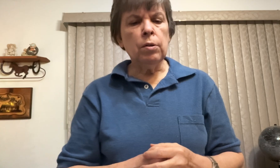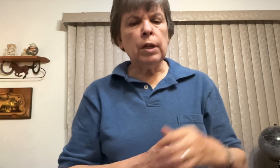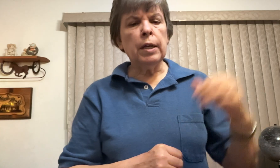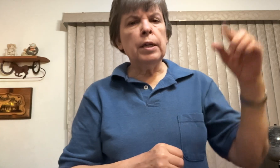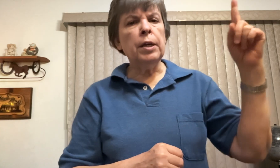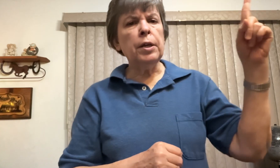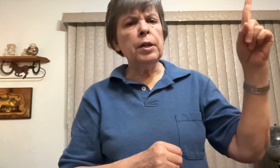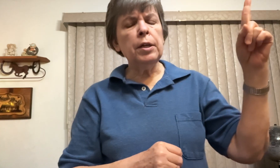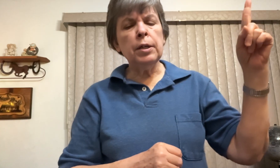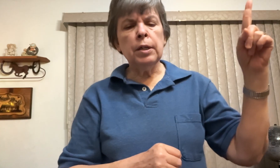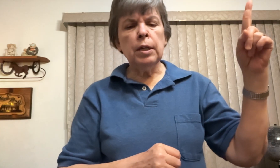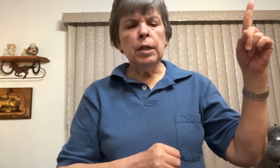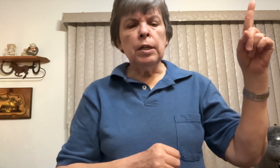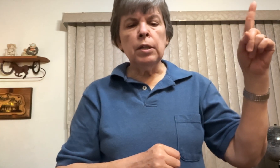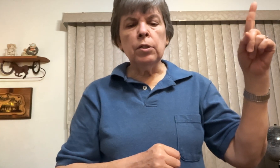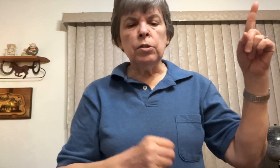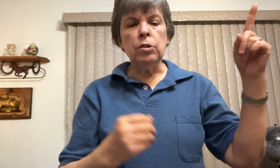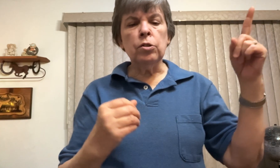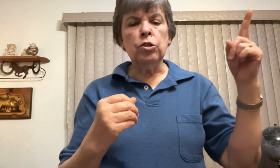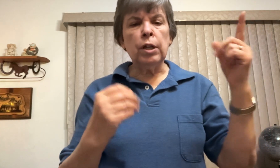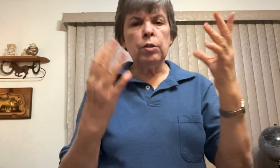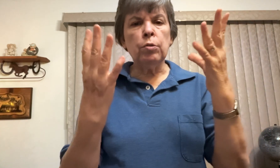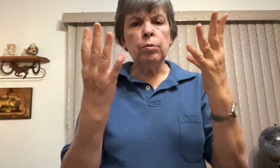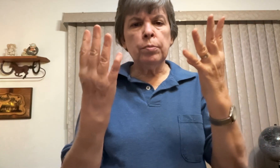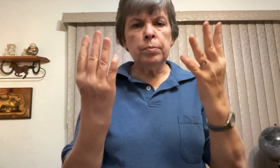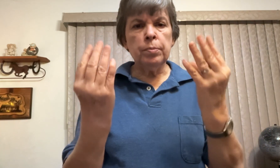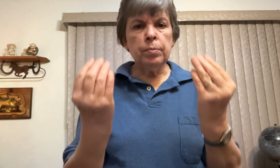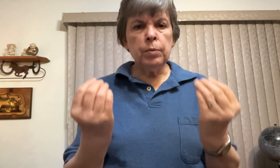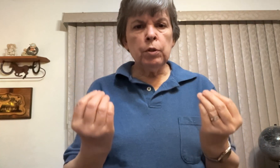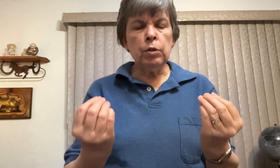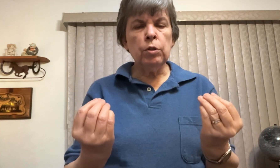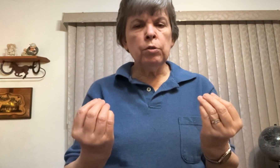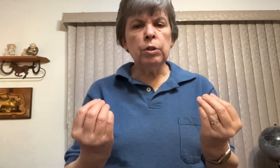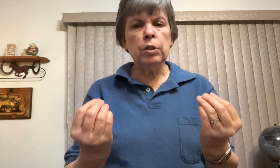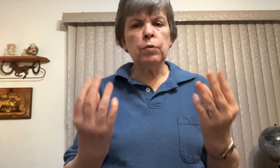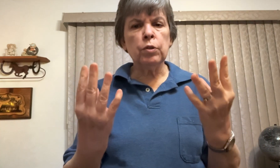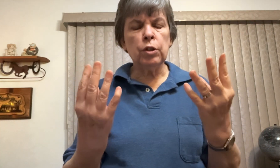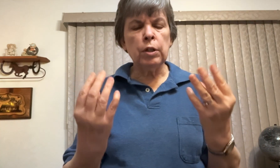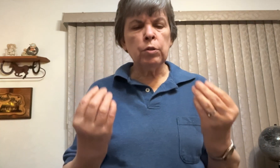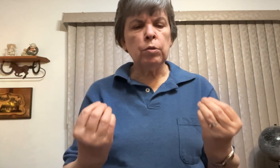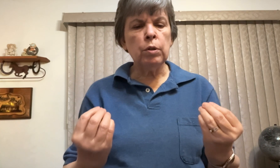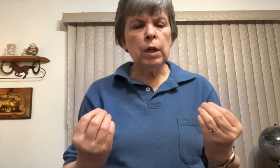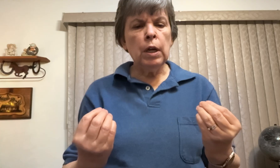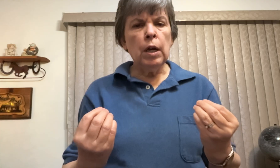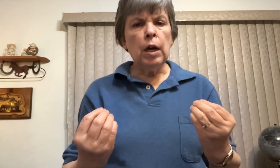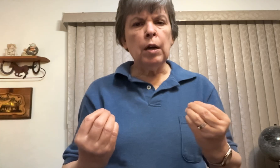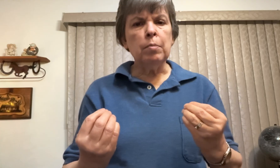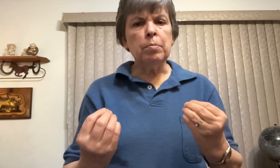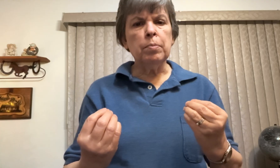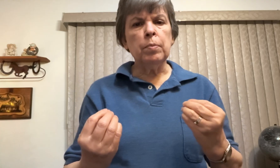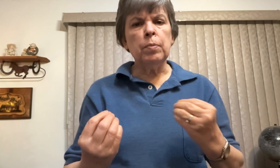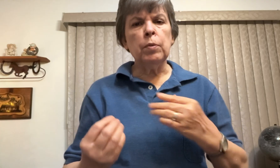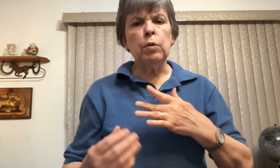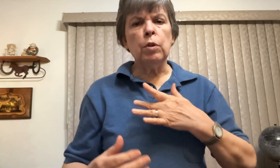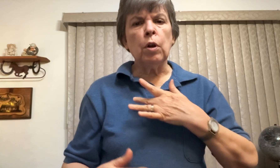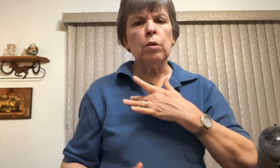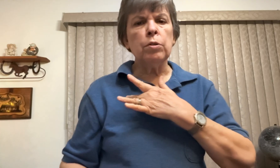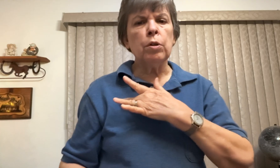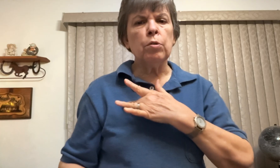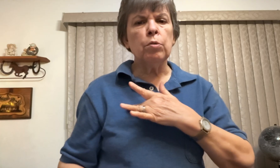Okay, he is gentle. You could use this for gentle. You could also